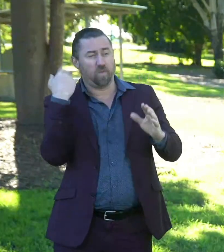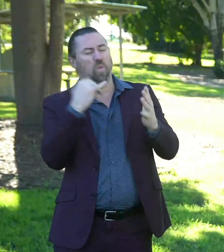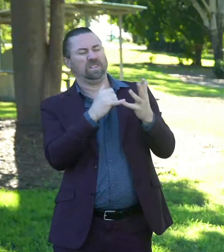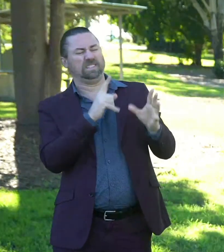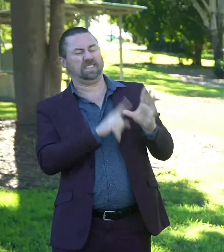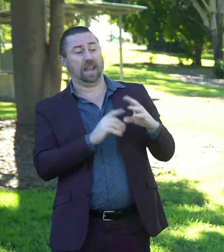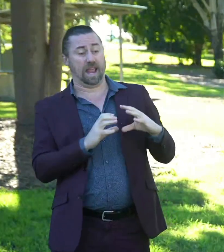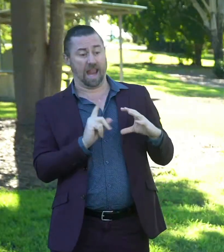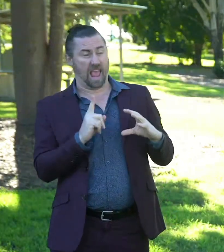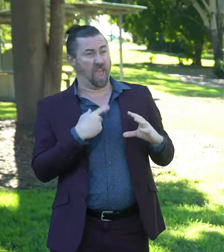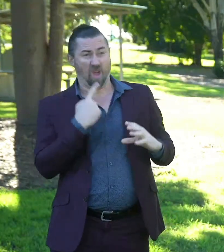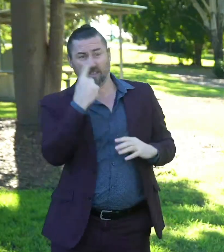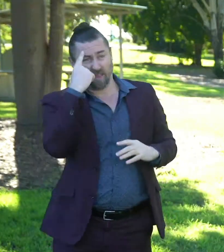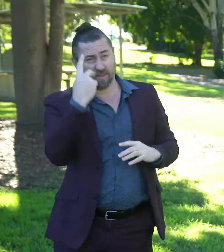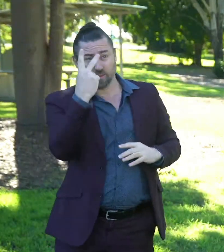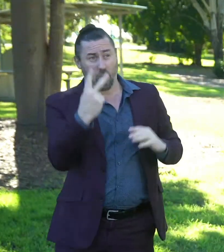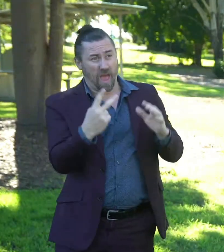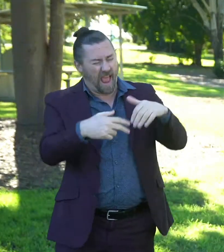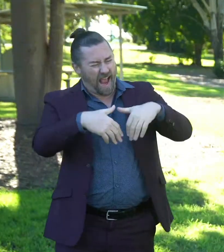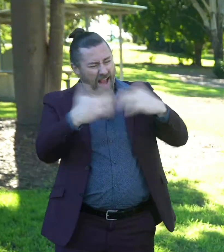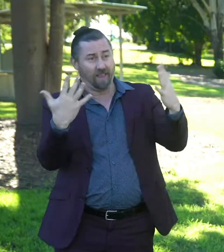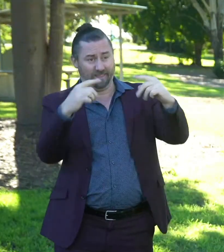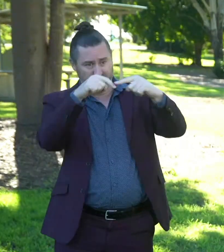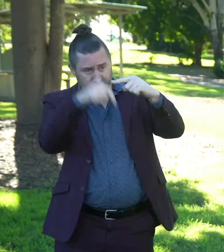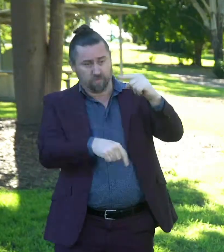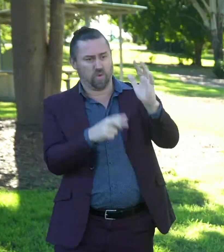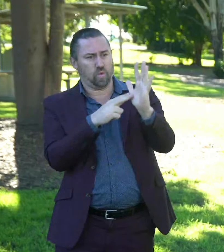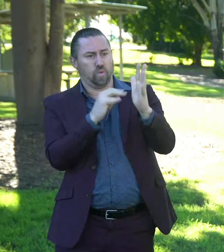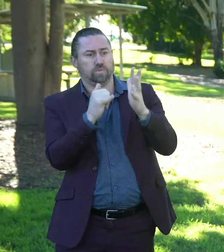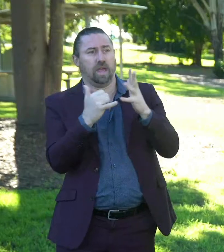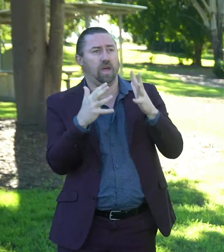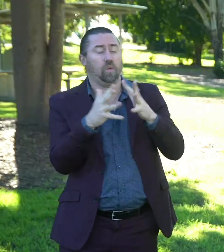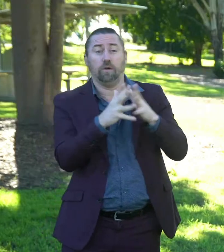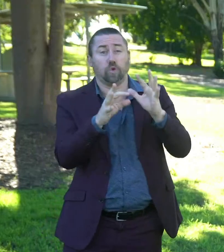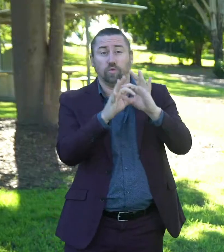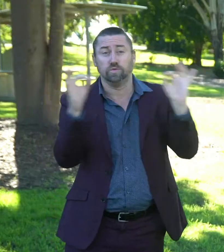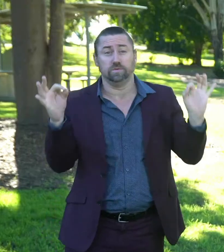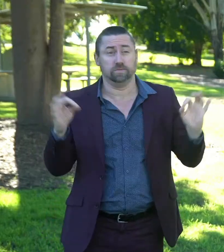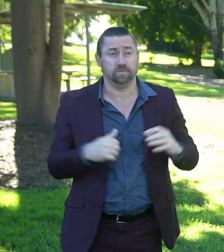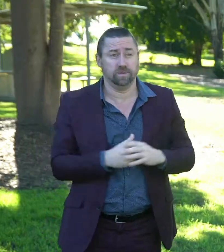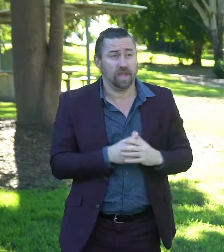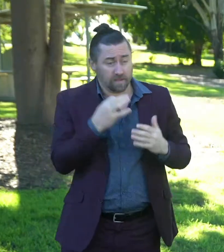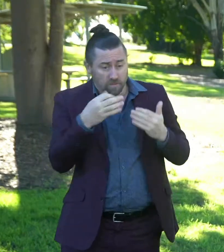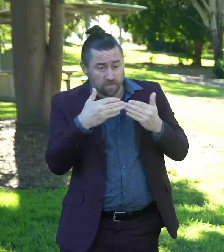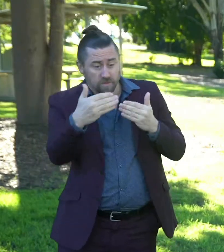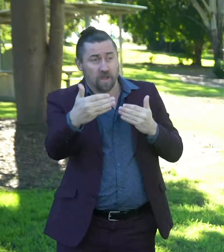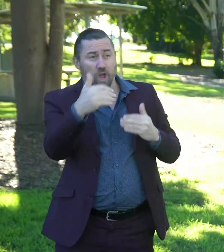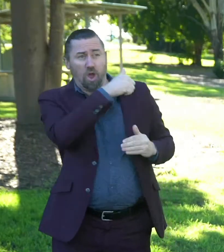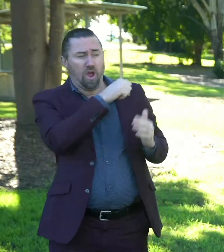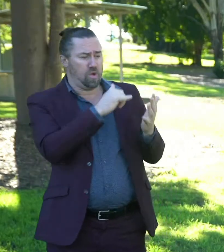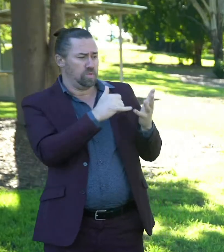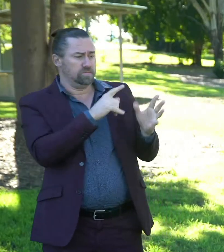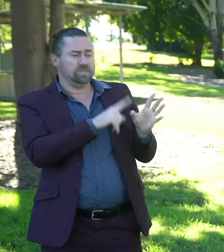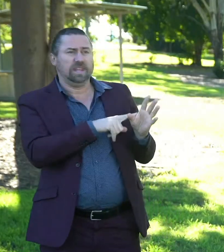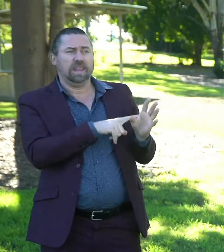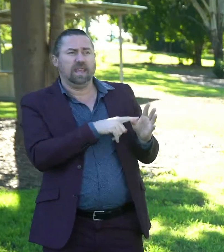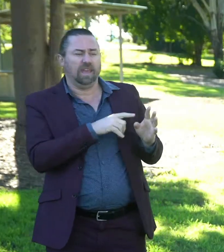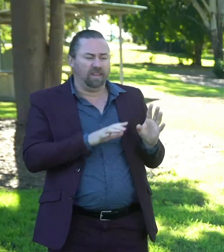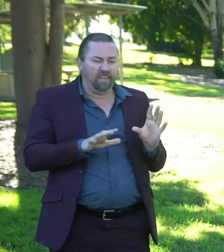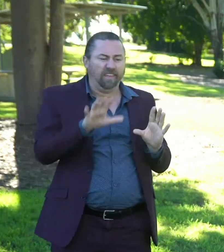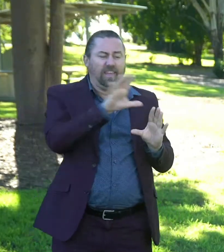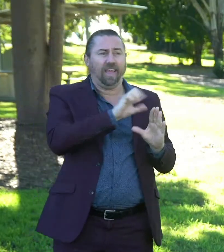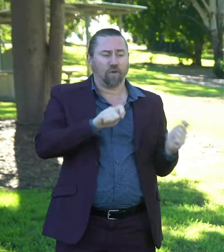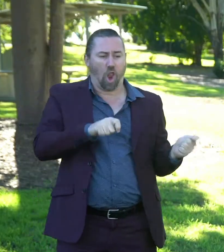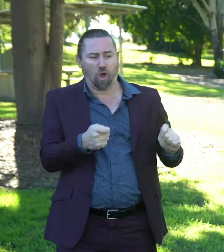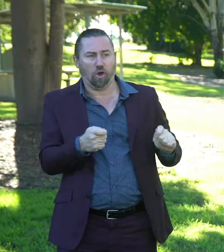clearly, reconsider any travel to New South Wales, especially during this lockdown period. Now, because